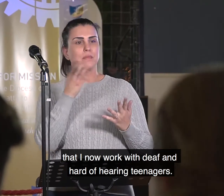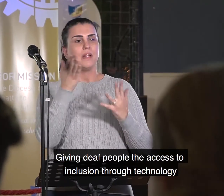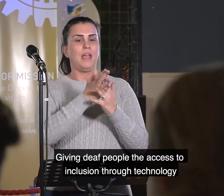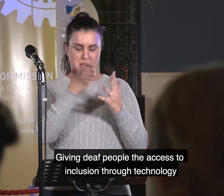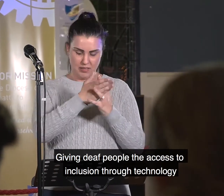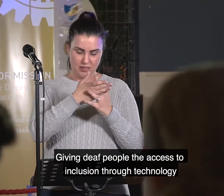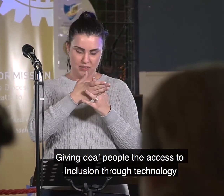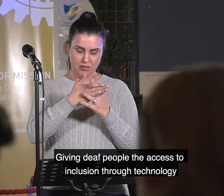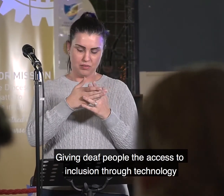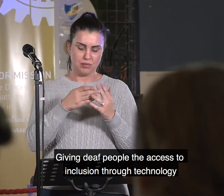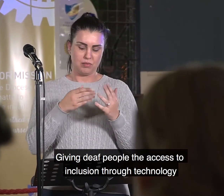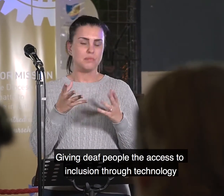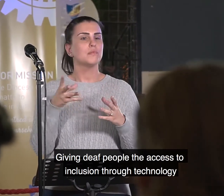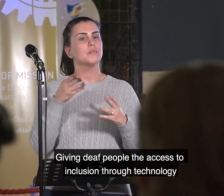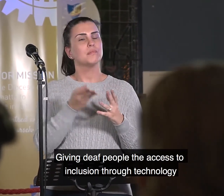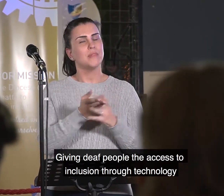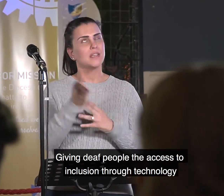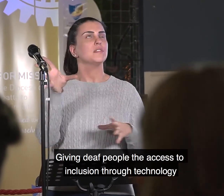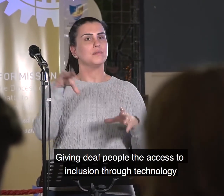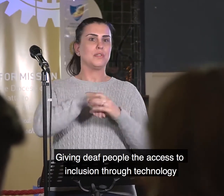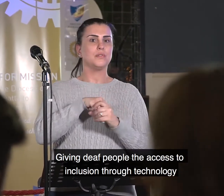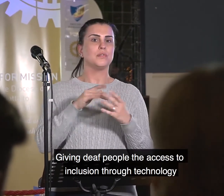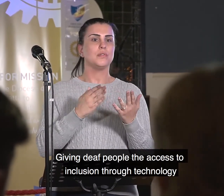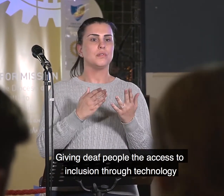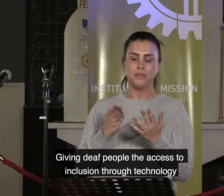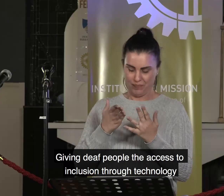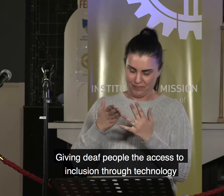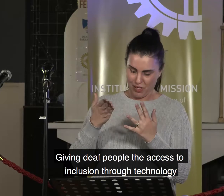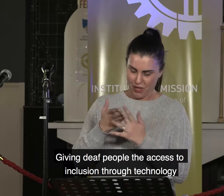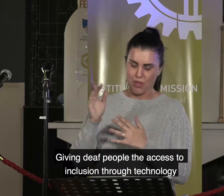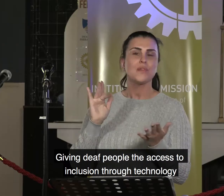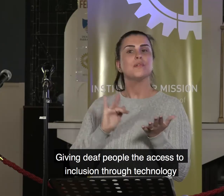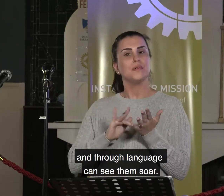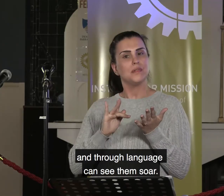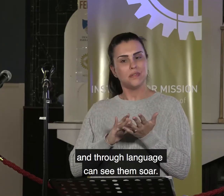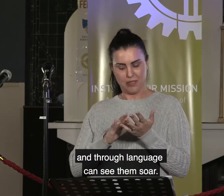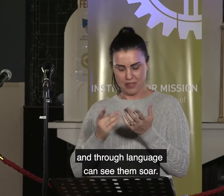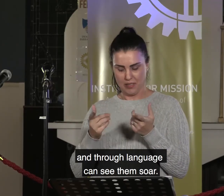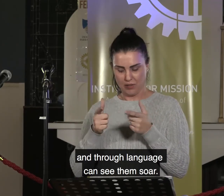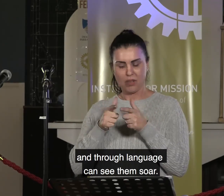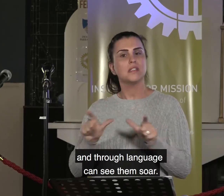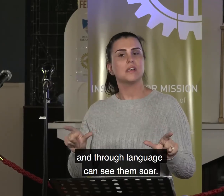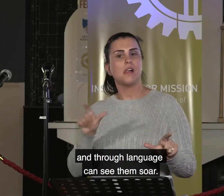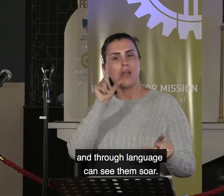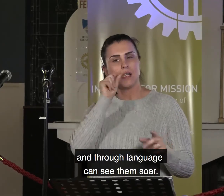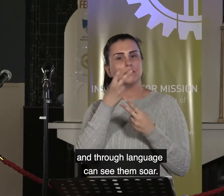Giving deaf people the access to inclusion through technology and through language can see